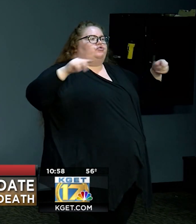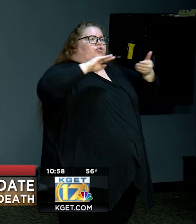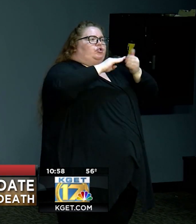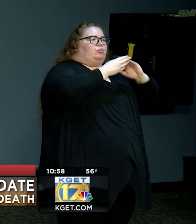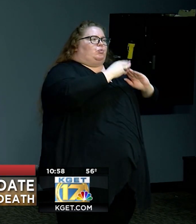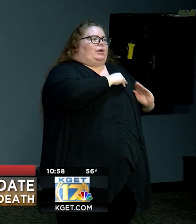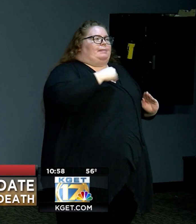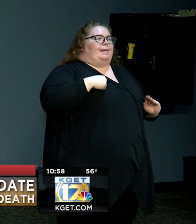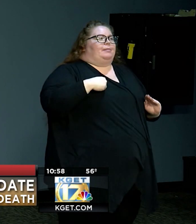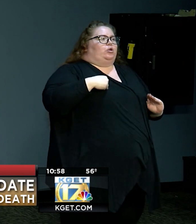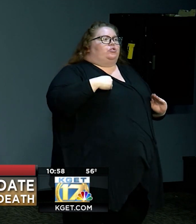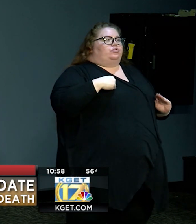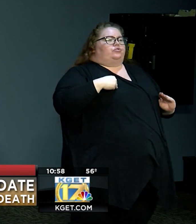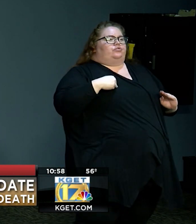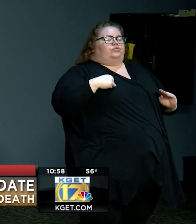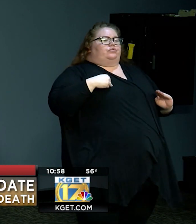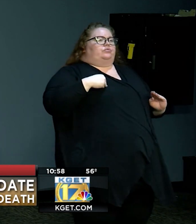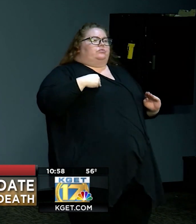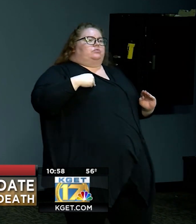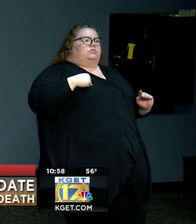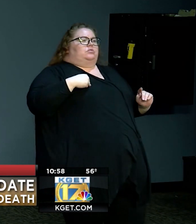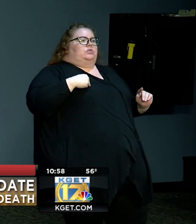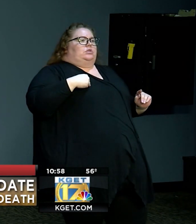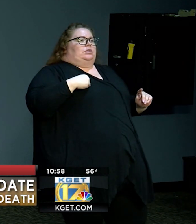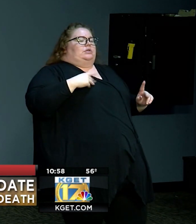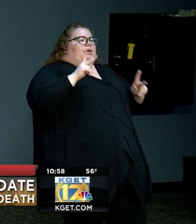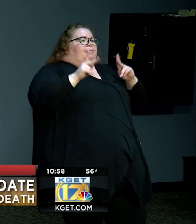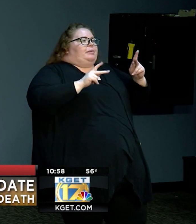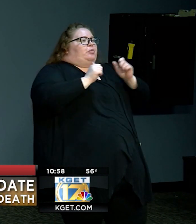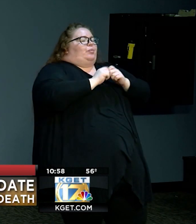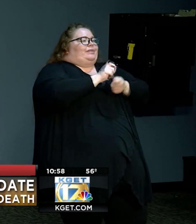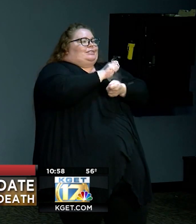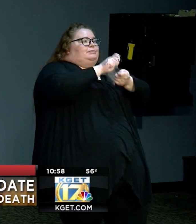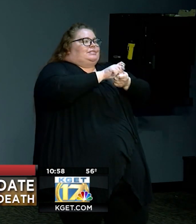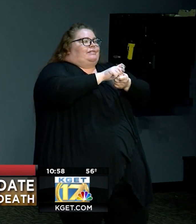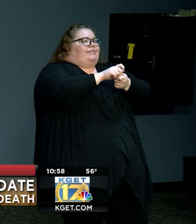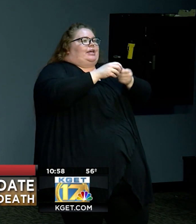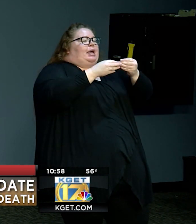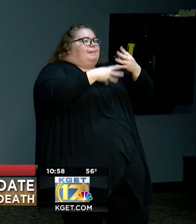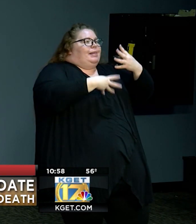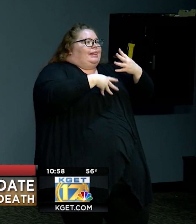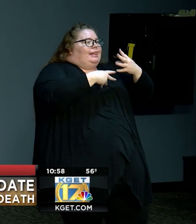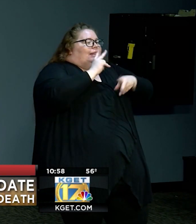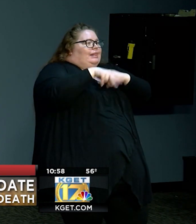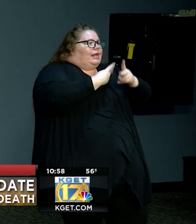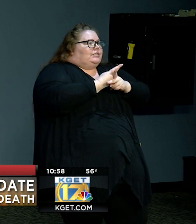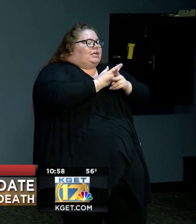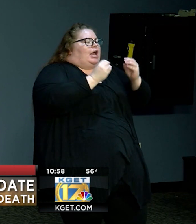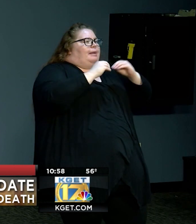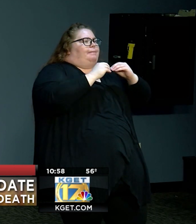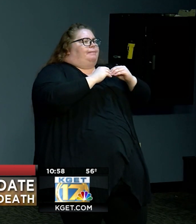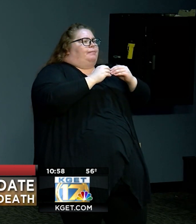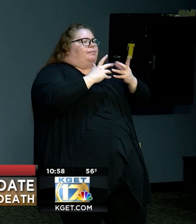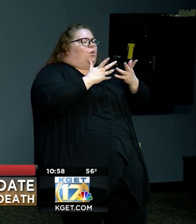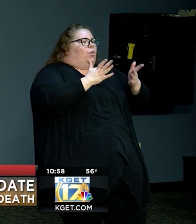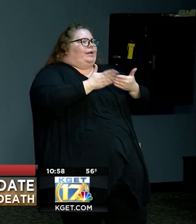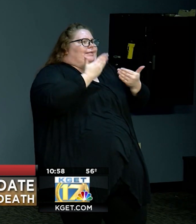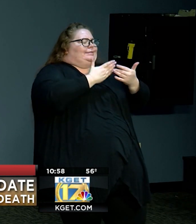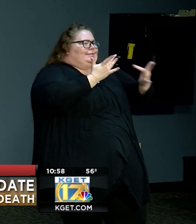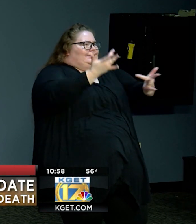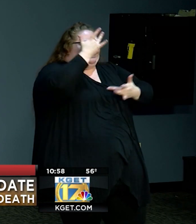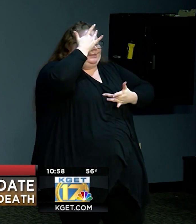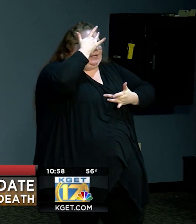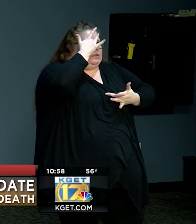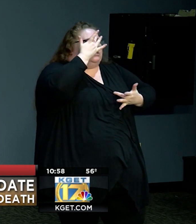people with certain blood types that make them more vulnerable. I mean, it is totally arbitrary or largely